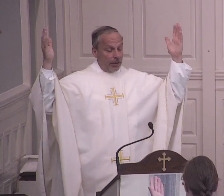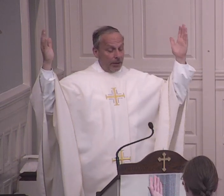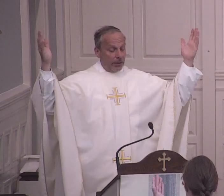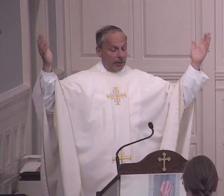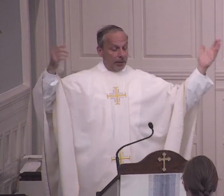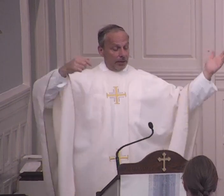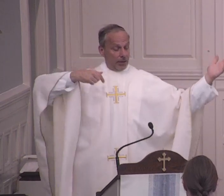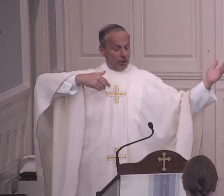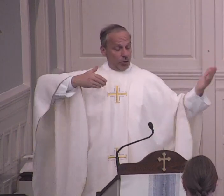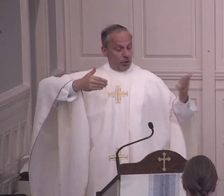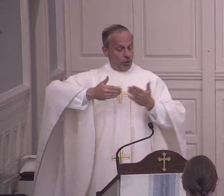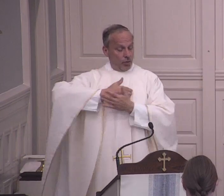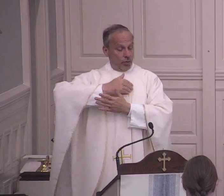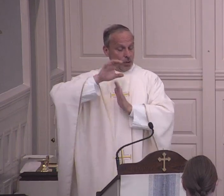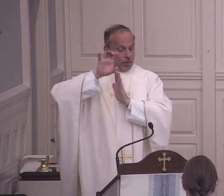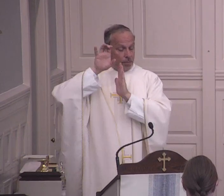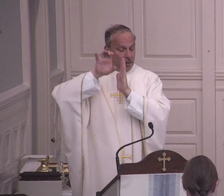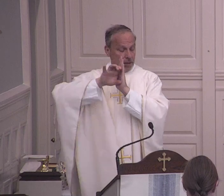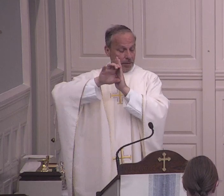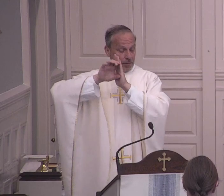alleluia.